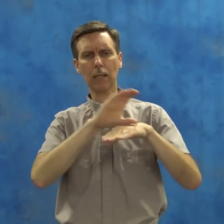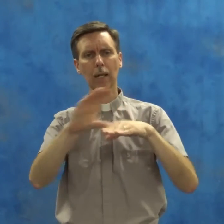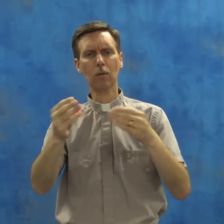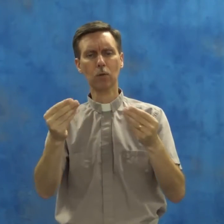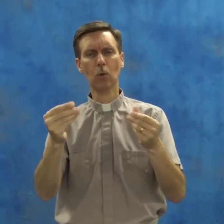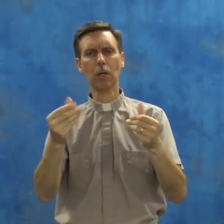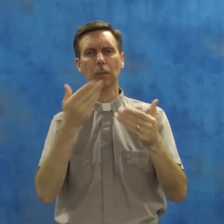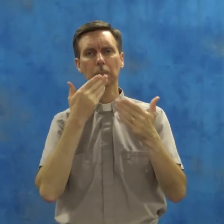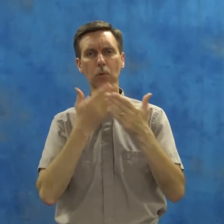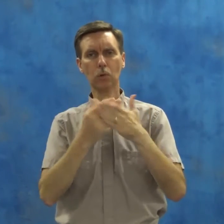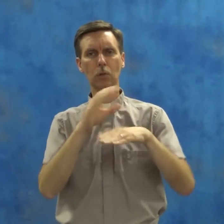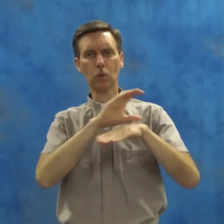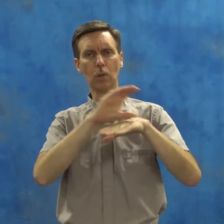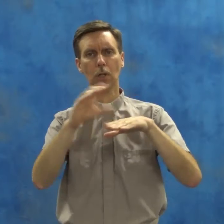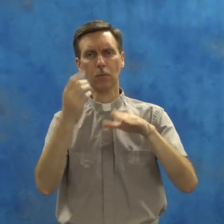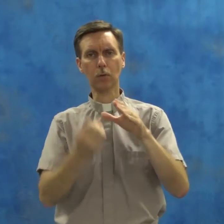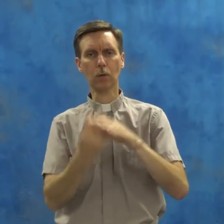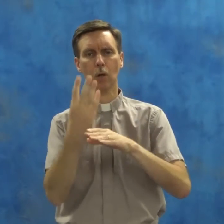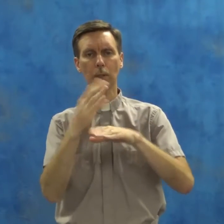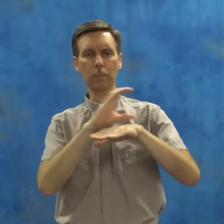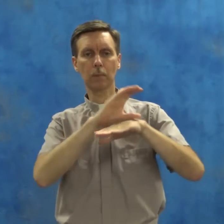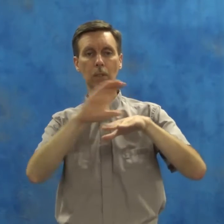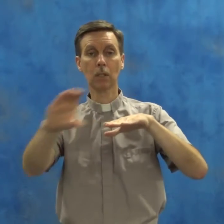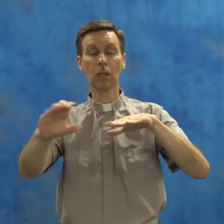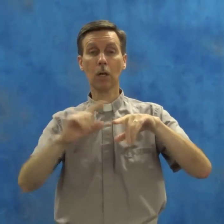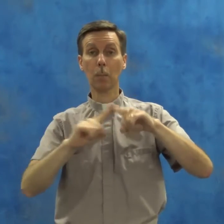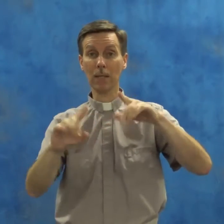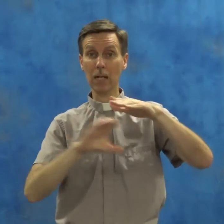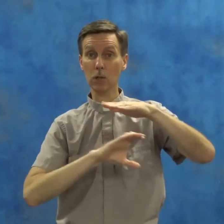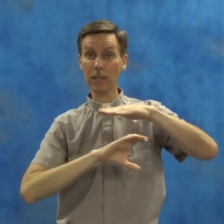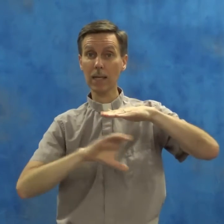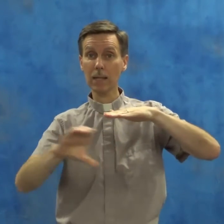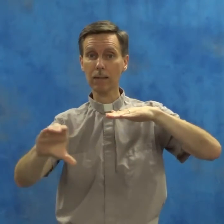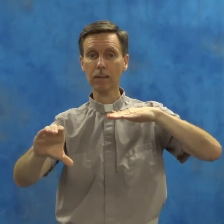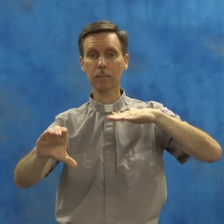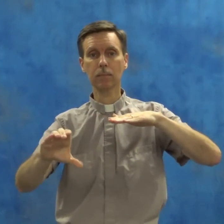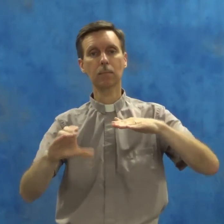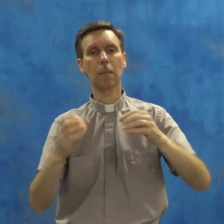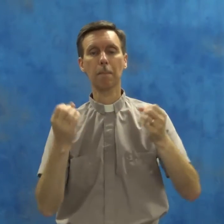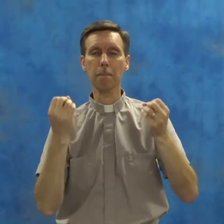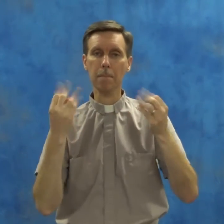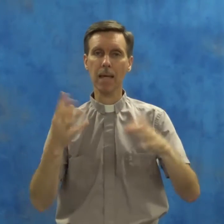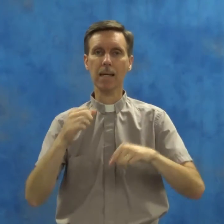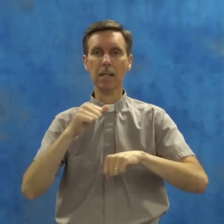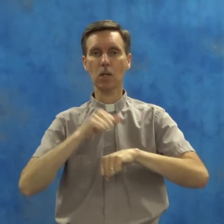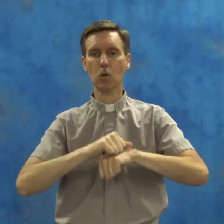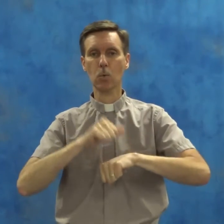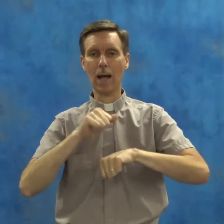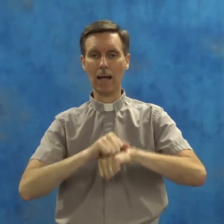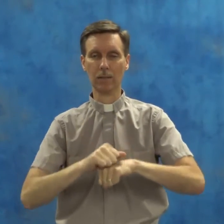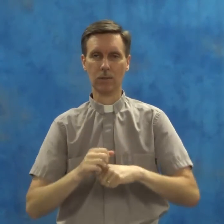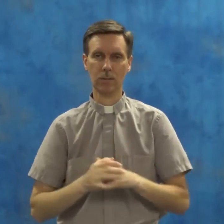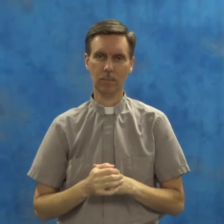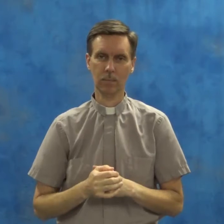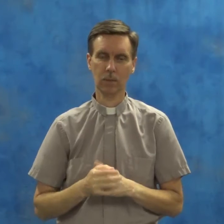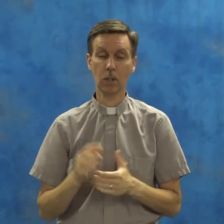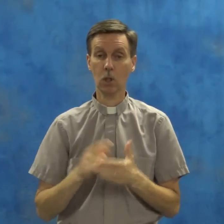layer of soil. It's good soil for growing. But underneath, many rocks.